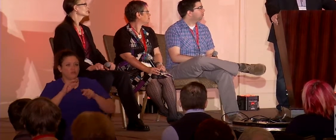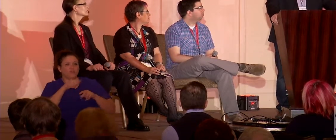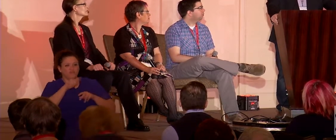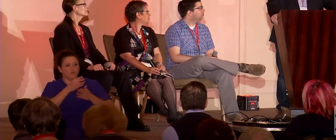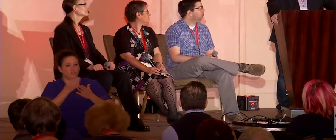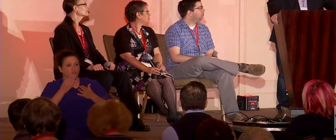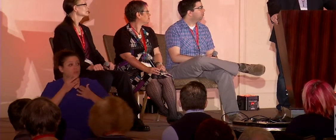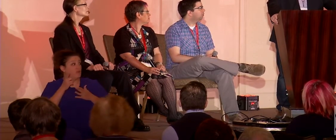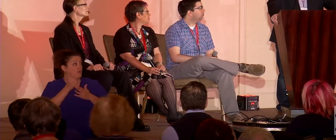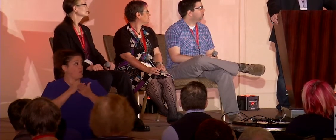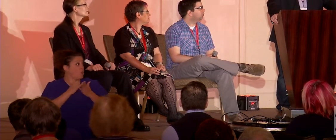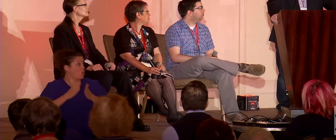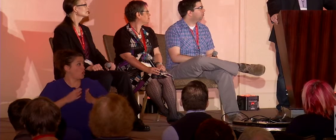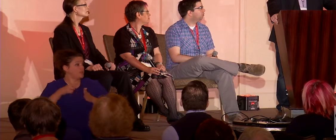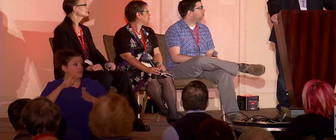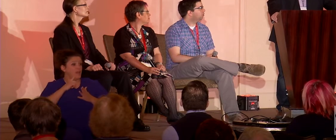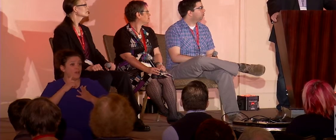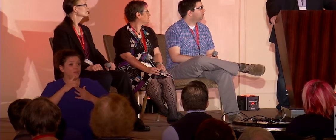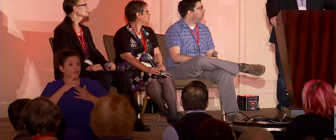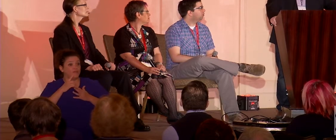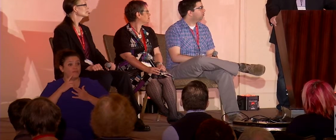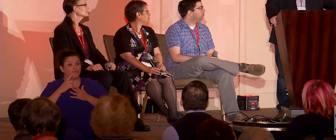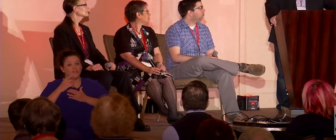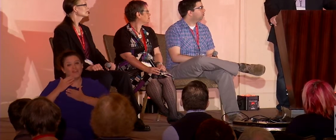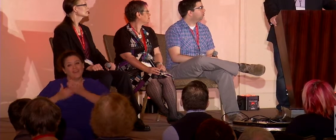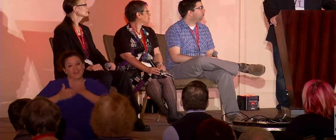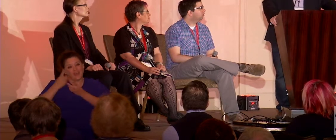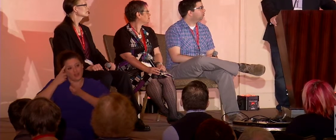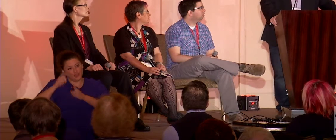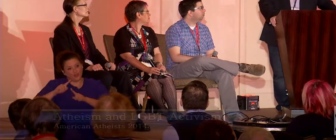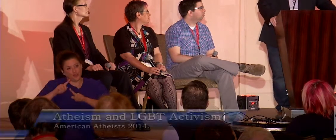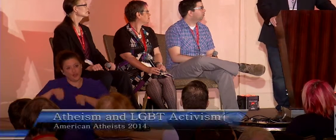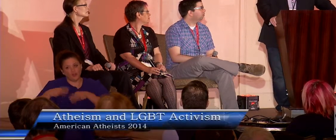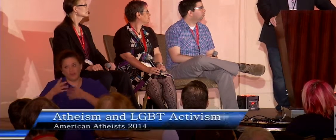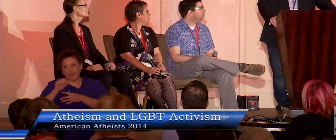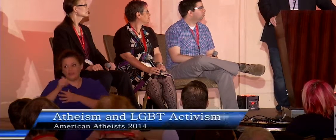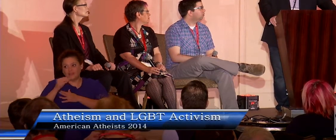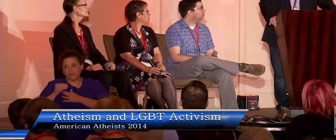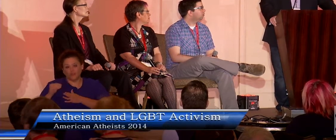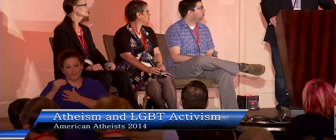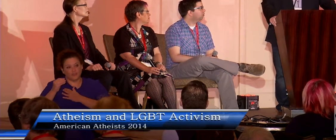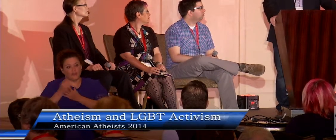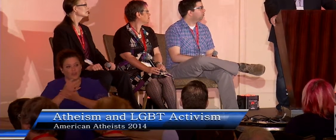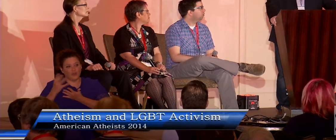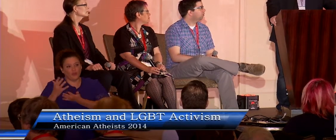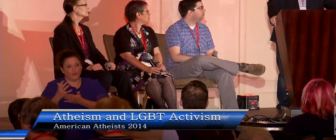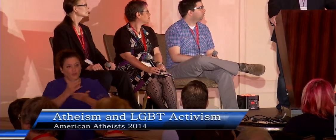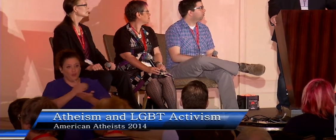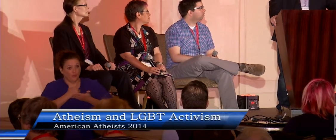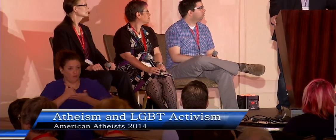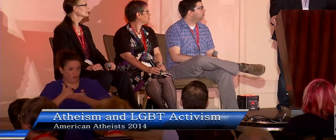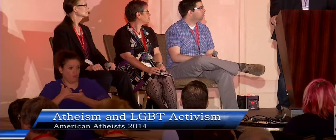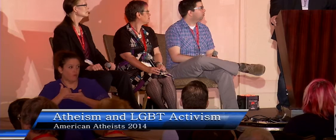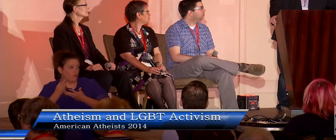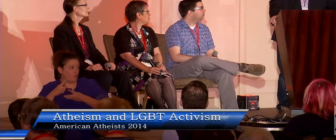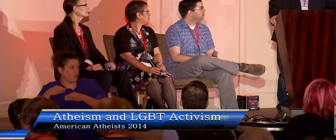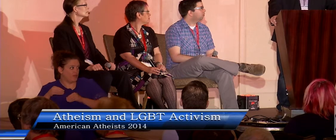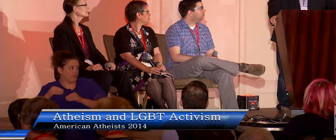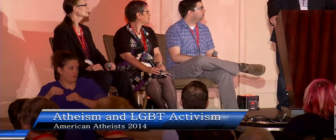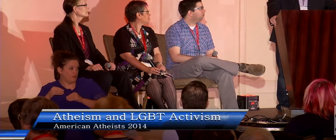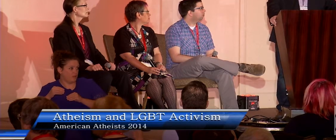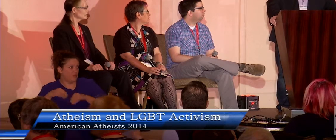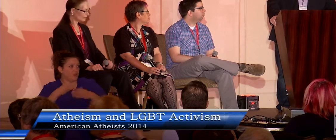the artists have generously agreed to give 10% of all proceeds from sale of their art to